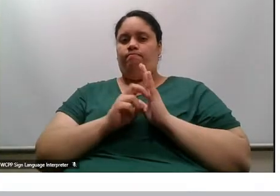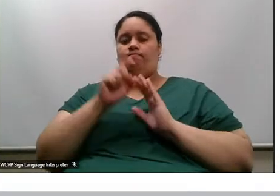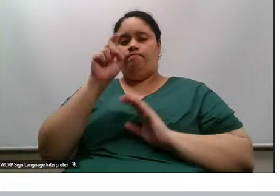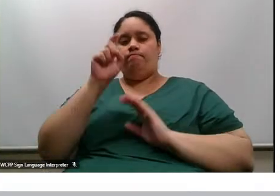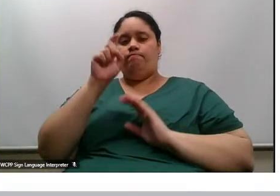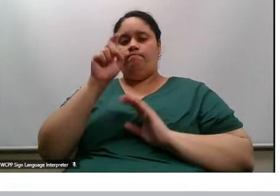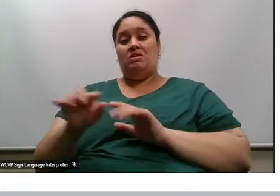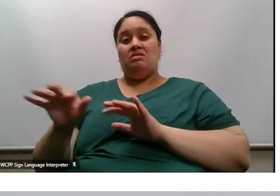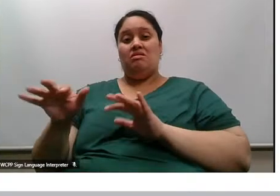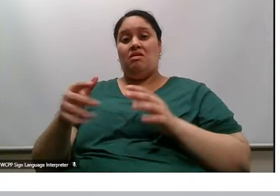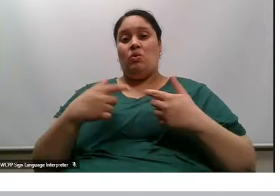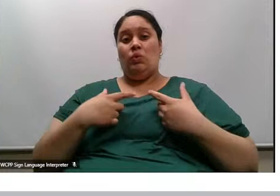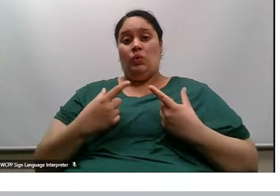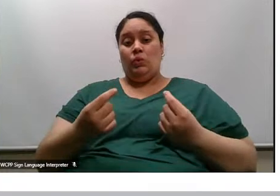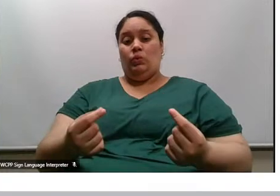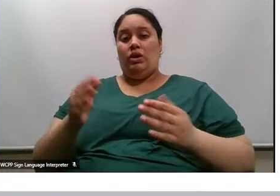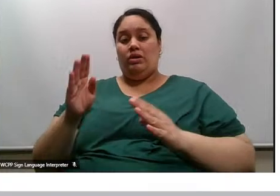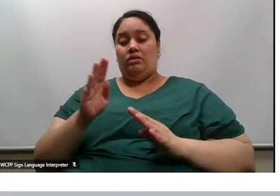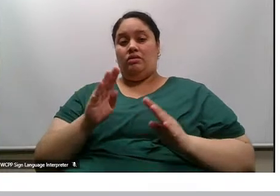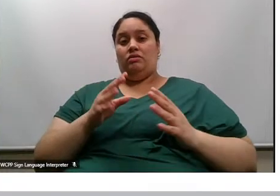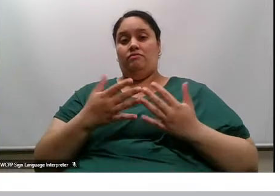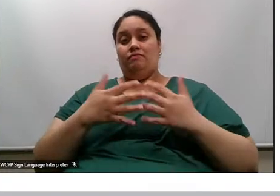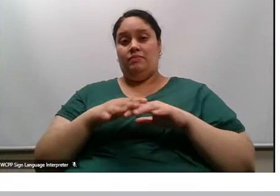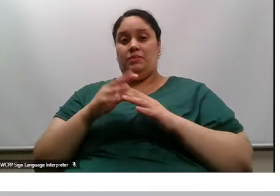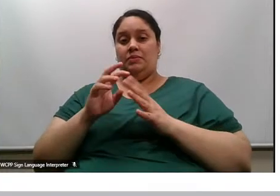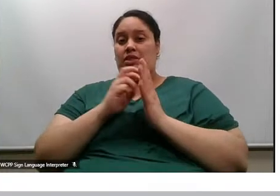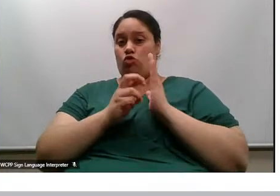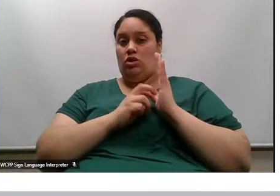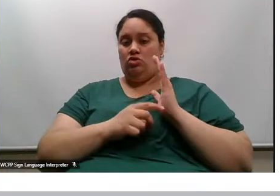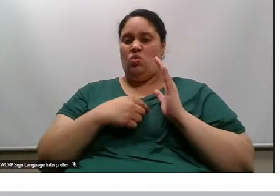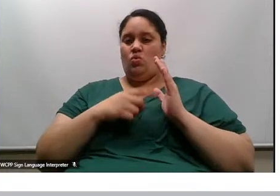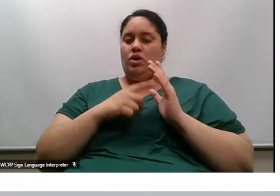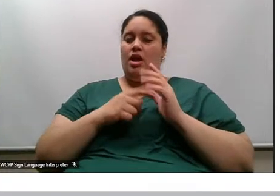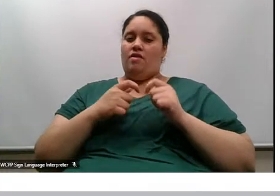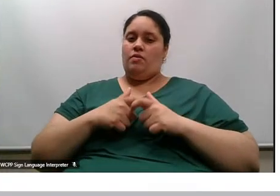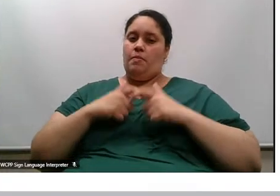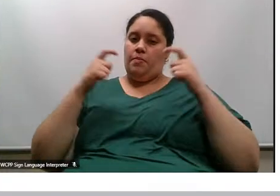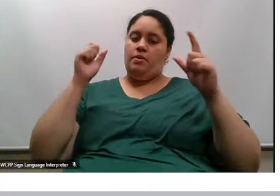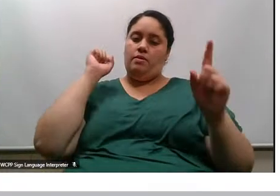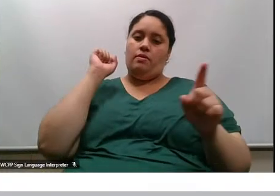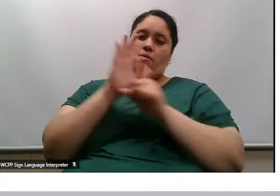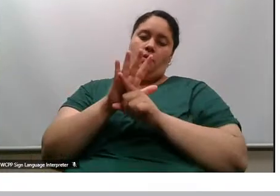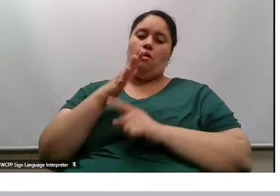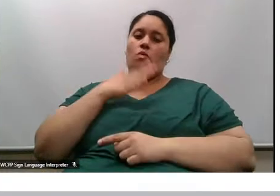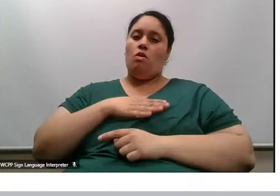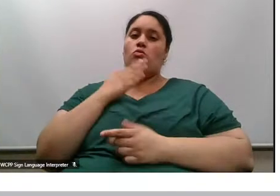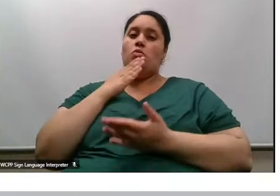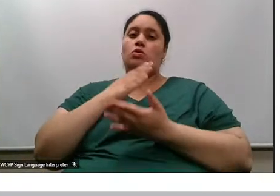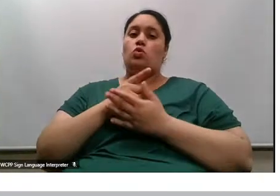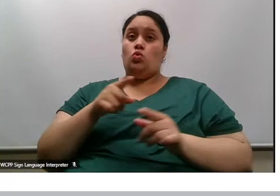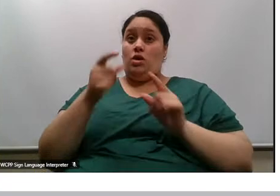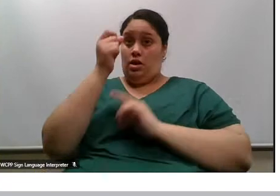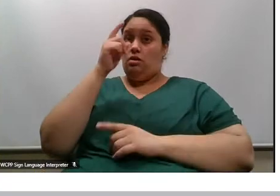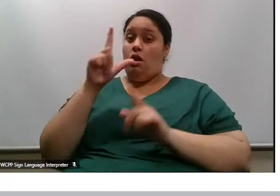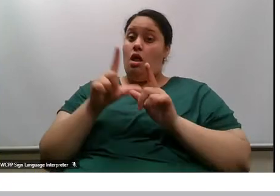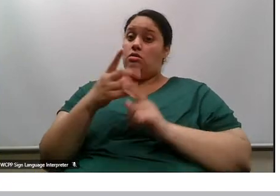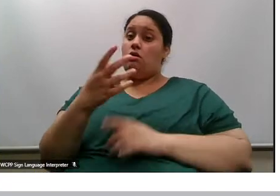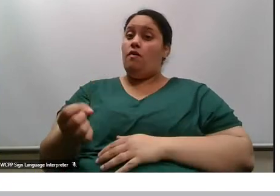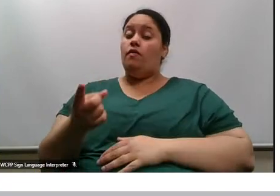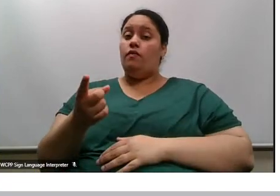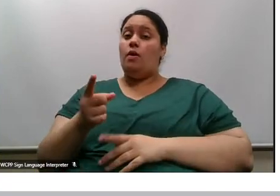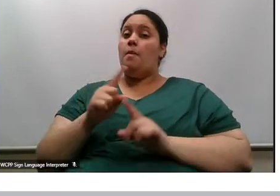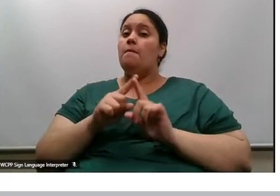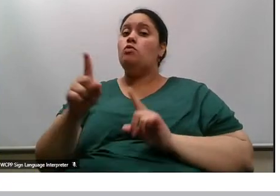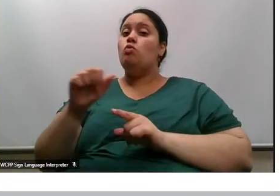do and conduct the regulation is to have maximum impact with an understanding that you can have the license, provided